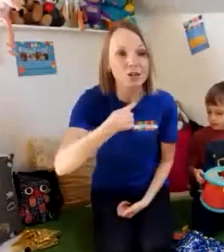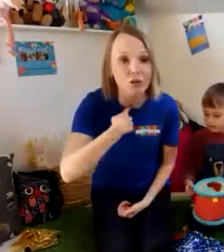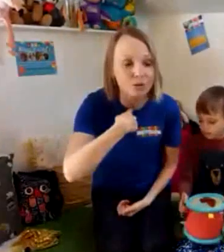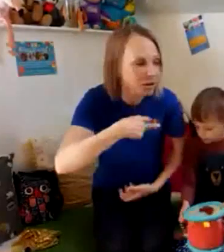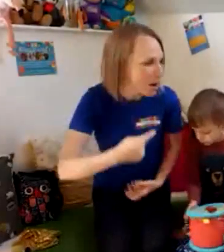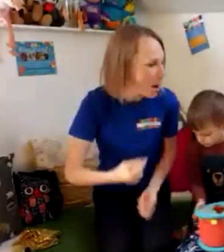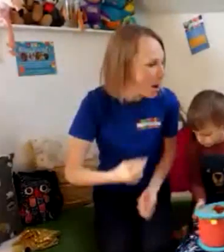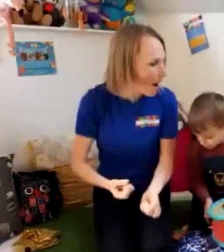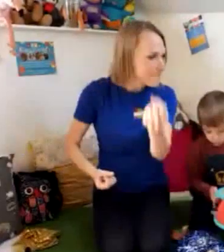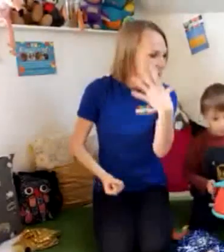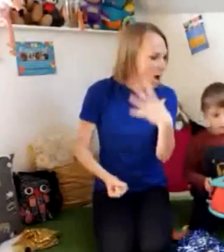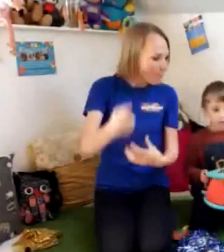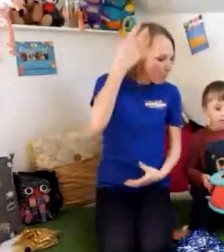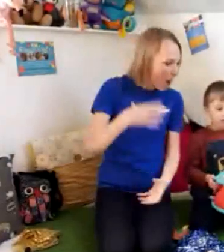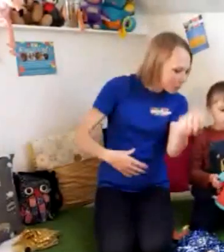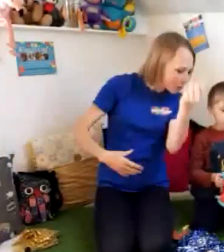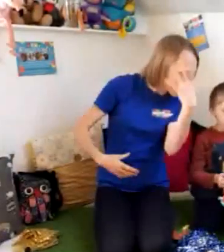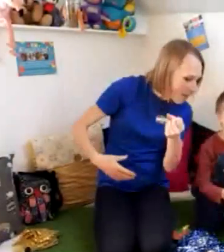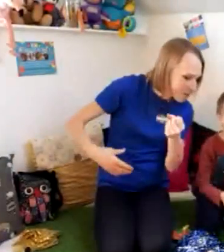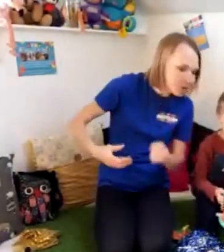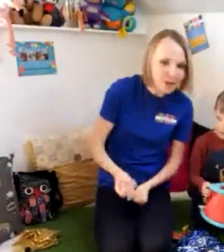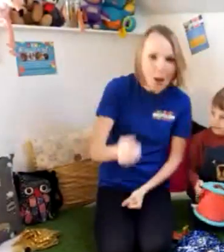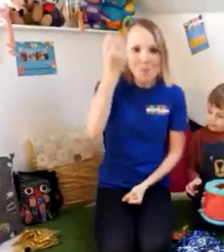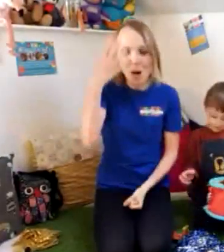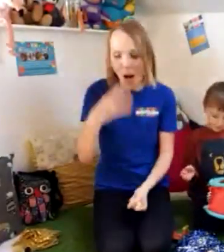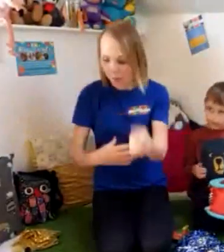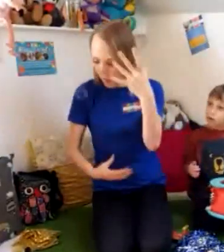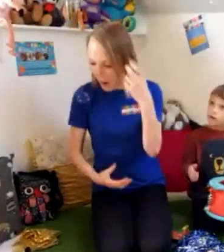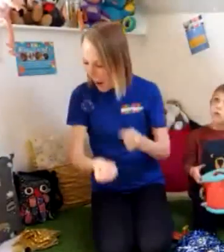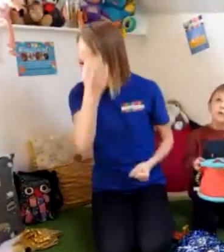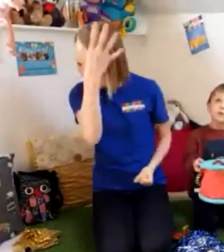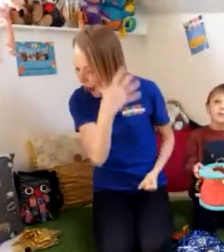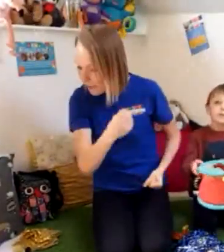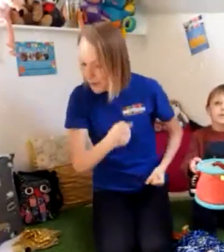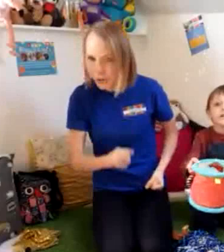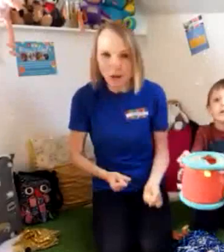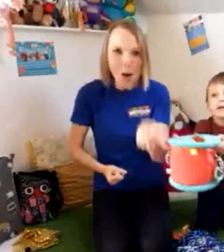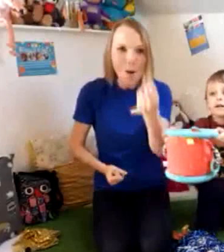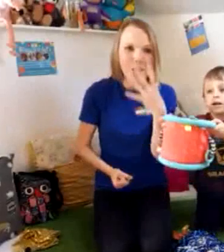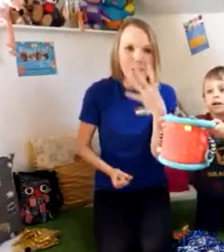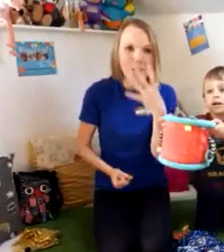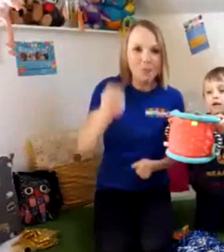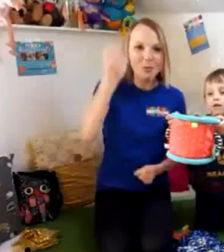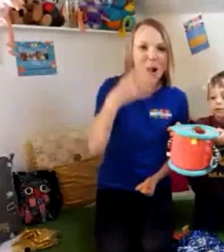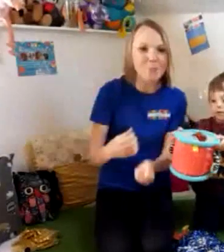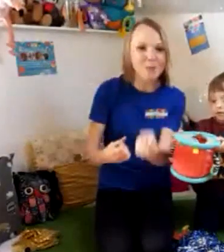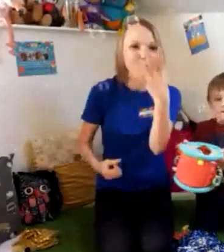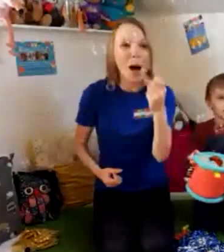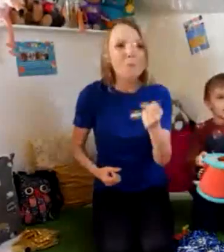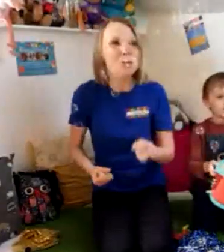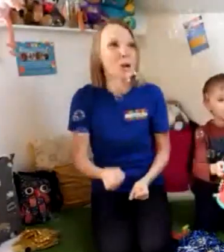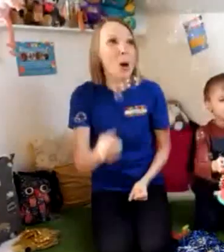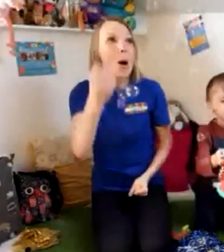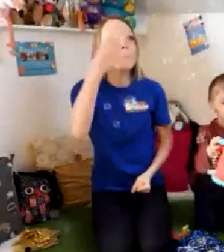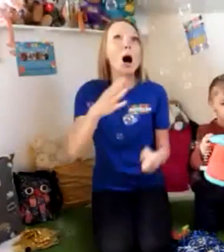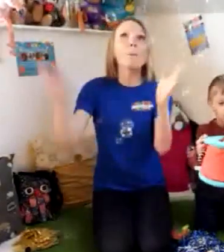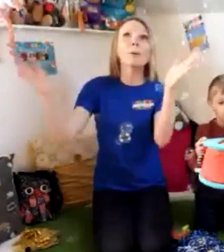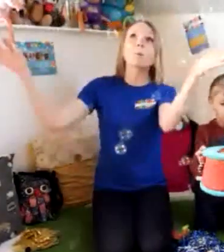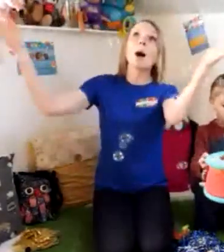Bubbles, bubbles, bubbles, bubbles, bubbles, bubbles, bubbles, bubbles, bubbles, bubbles, bubbles, bubbles,